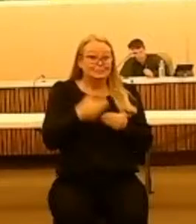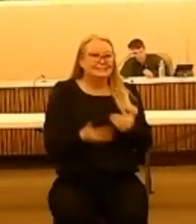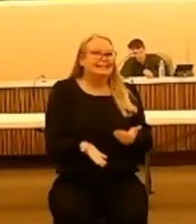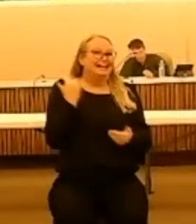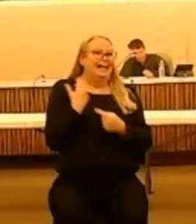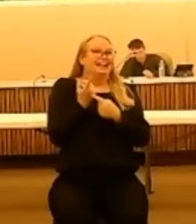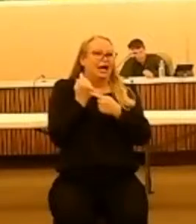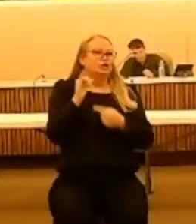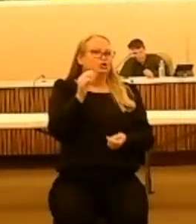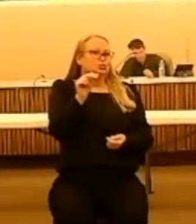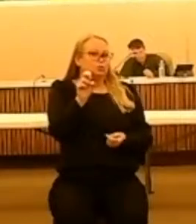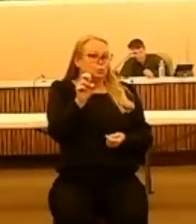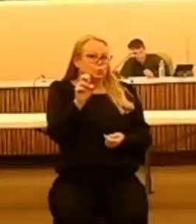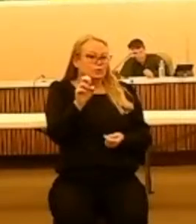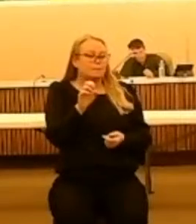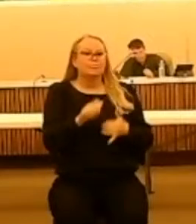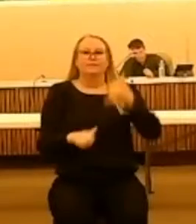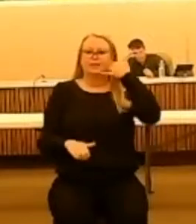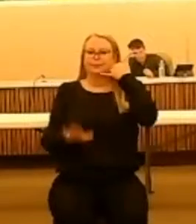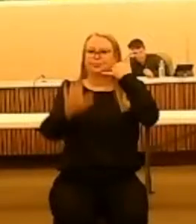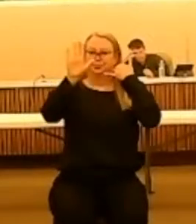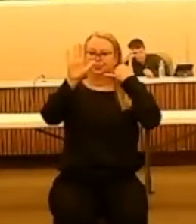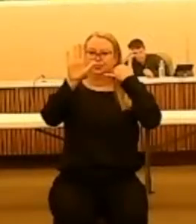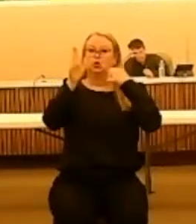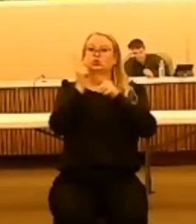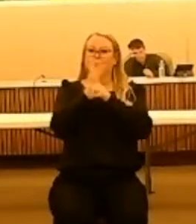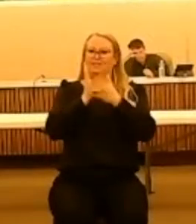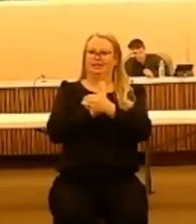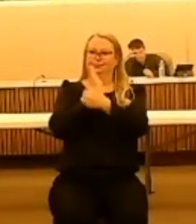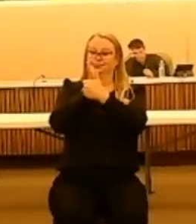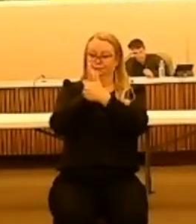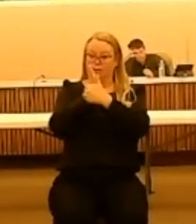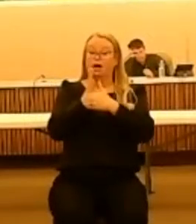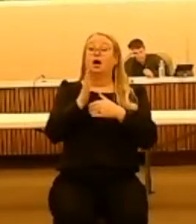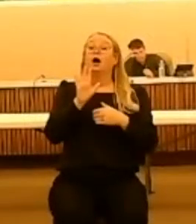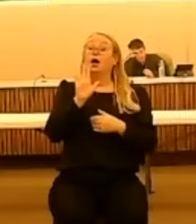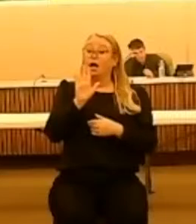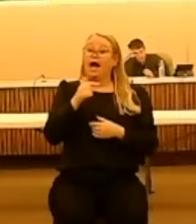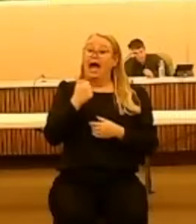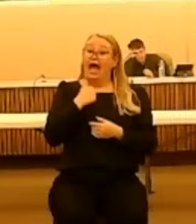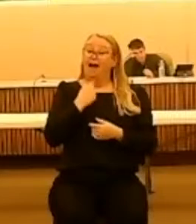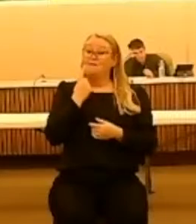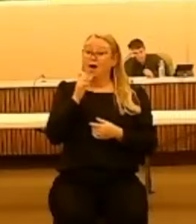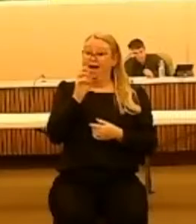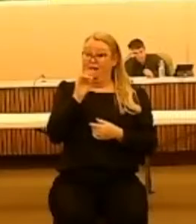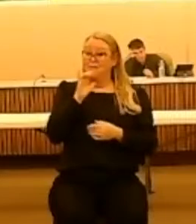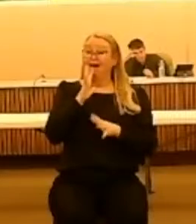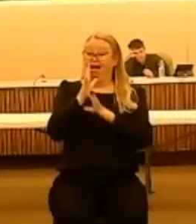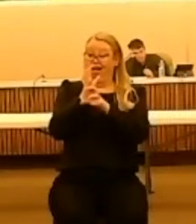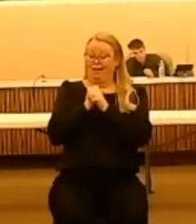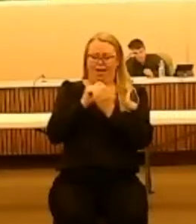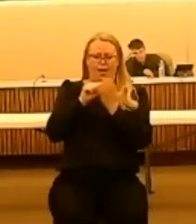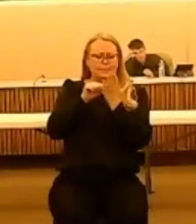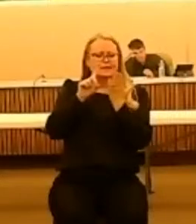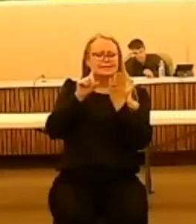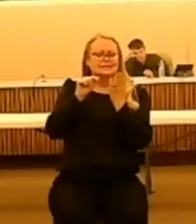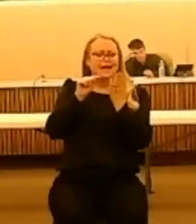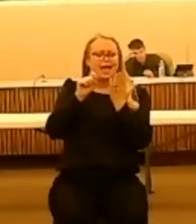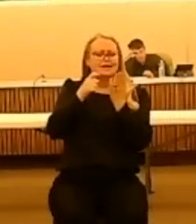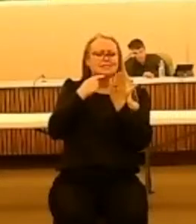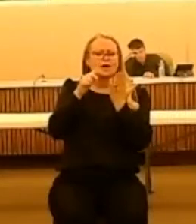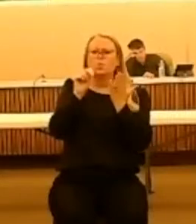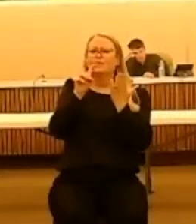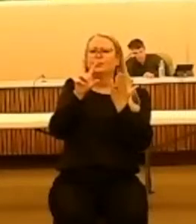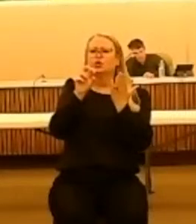So Supervisor, I had email communication with you in November 30th regarding this